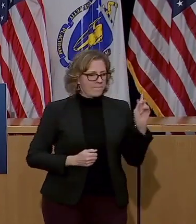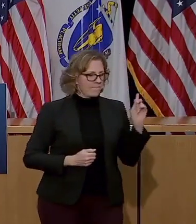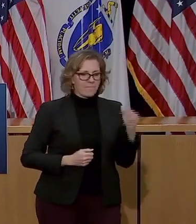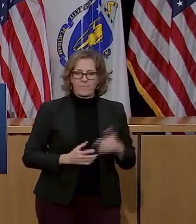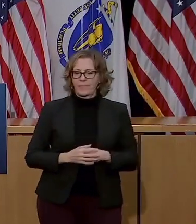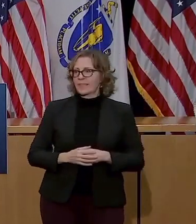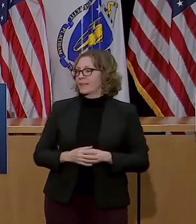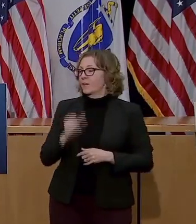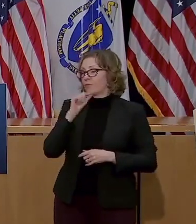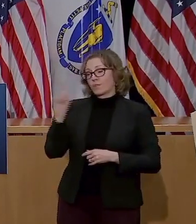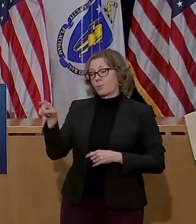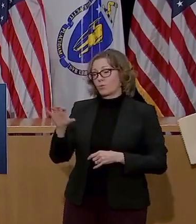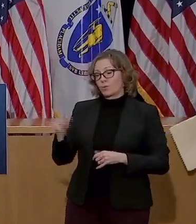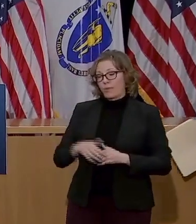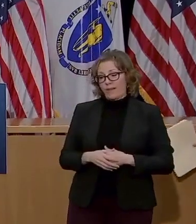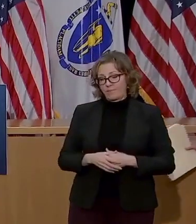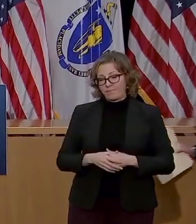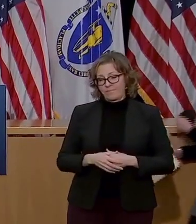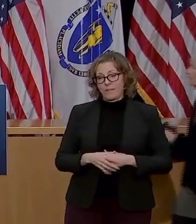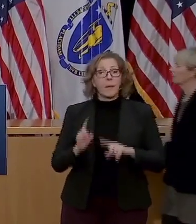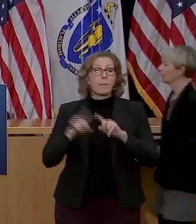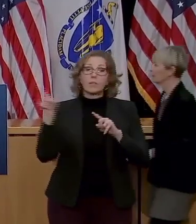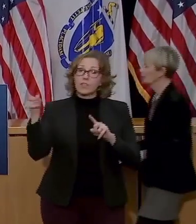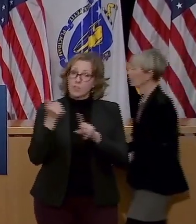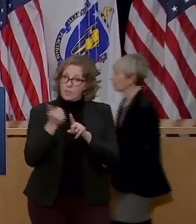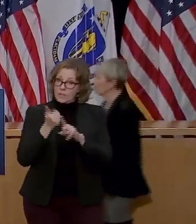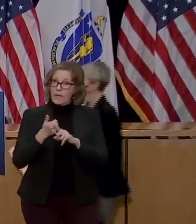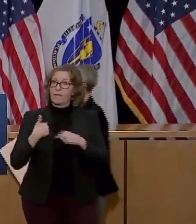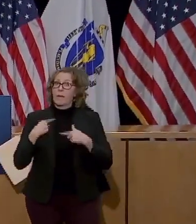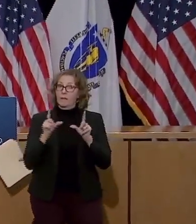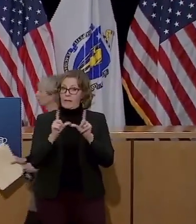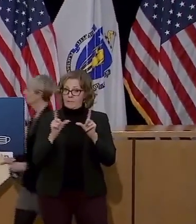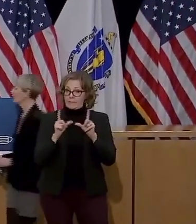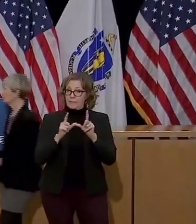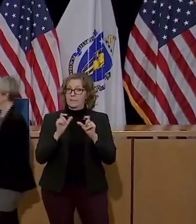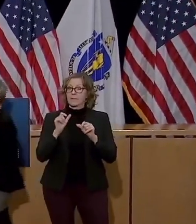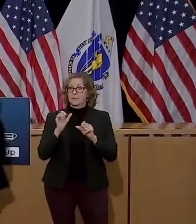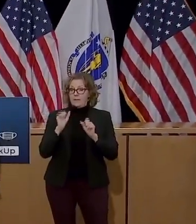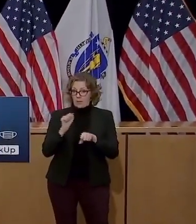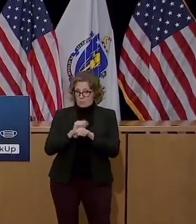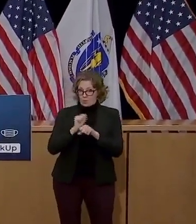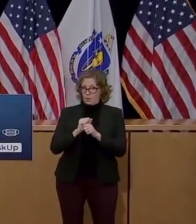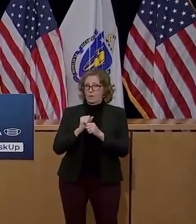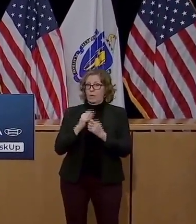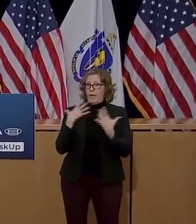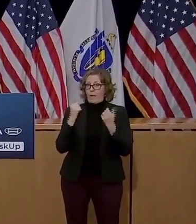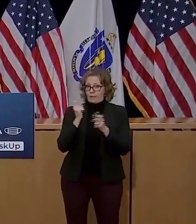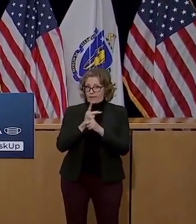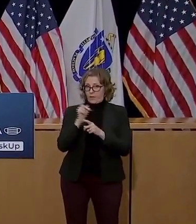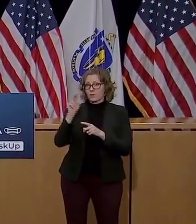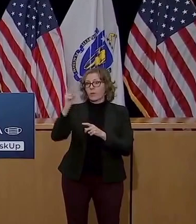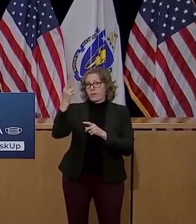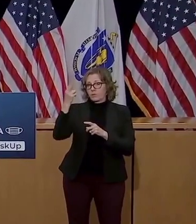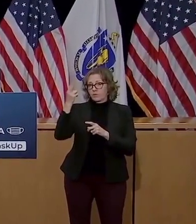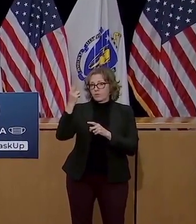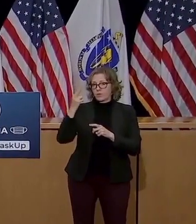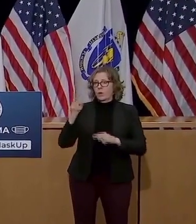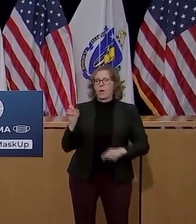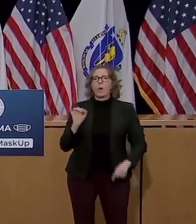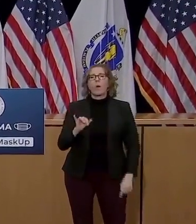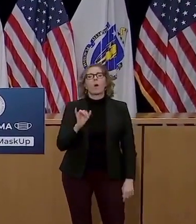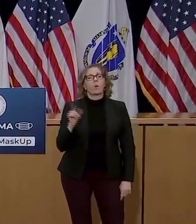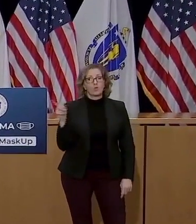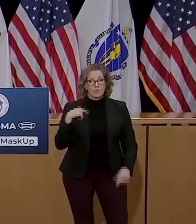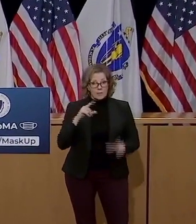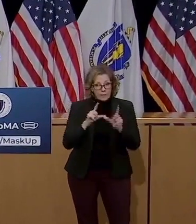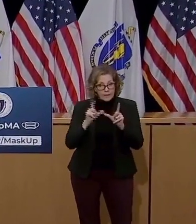not supposed to do that, but I mean, she's licensed to practice in New Hampshire. No, you actually, you didn't tell me that part. She's